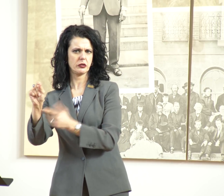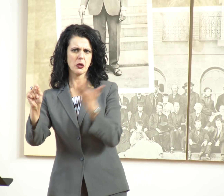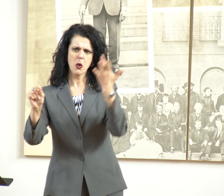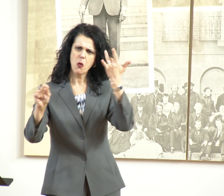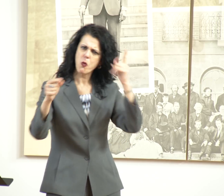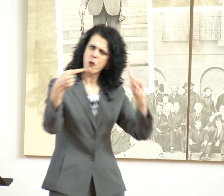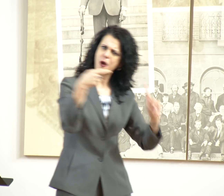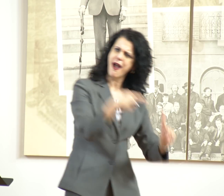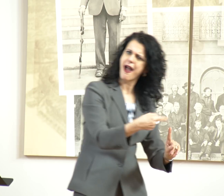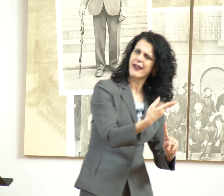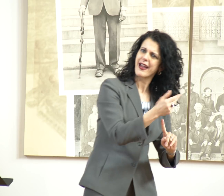Entitled,